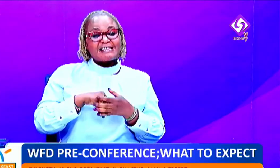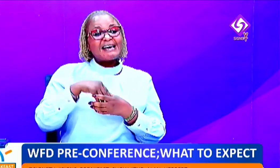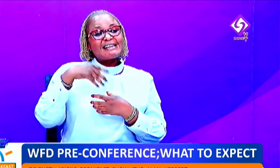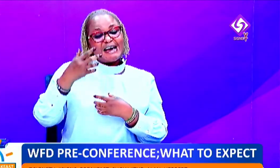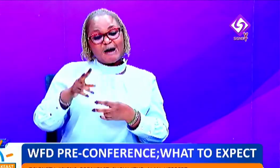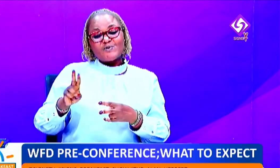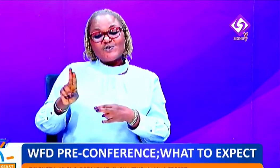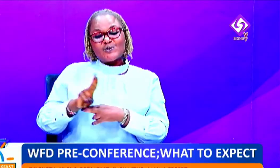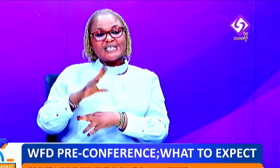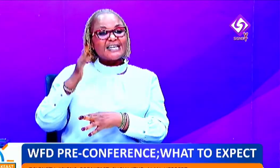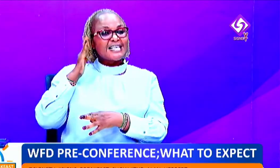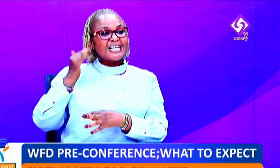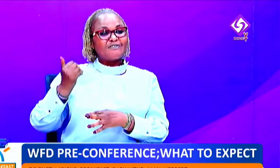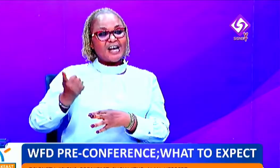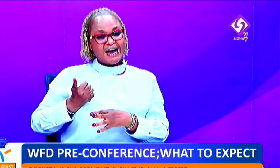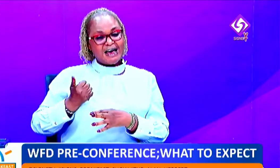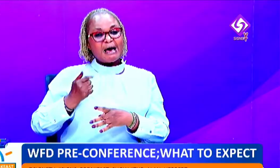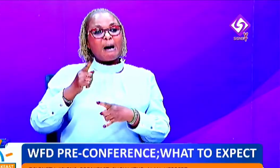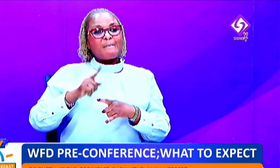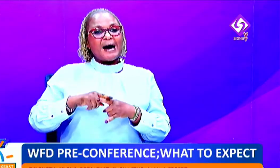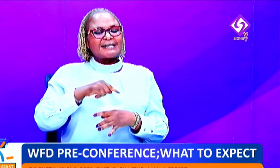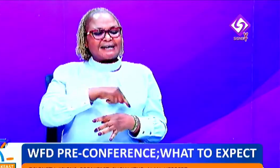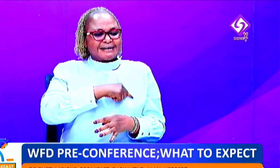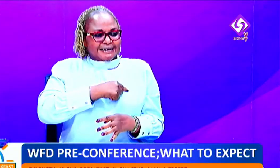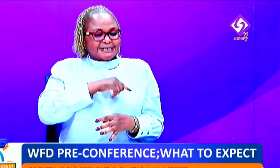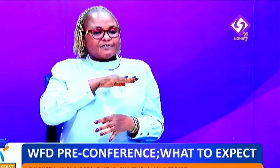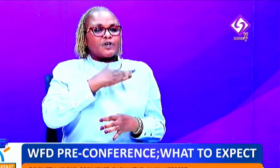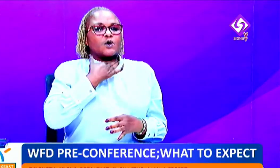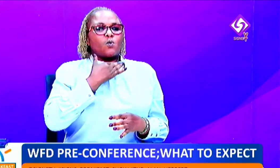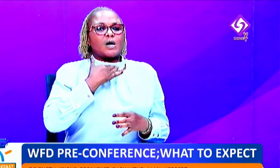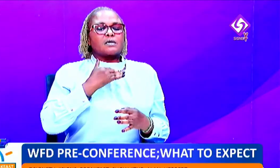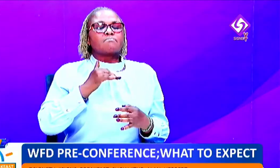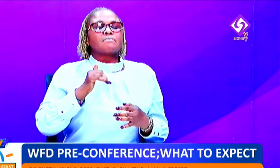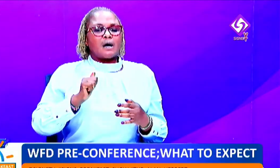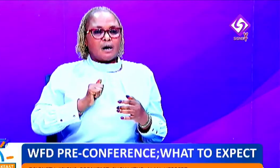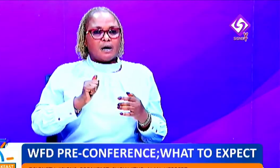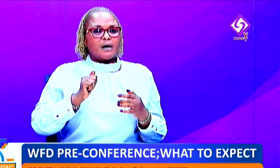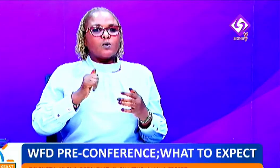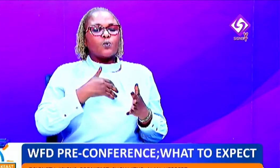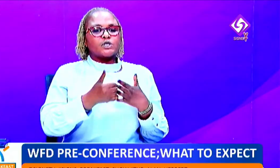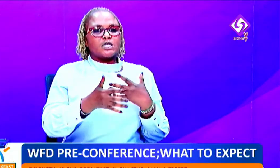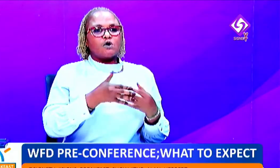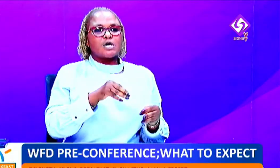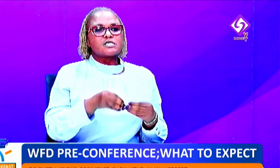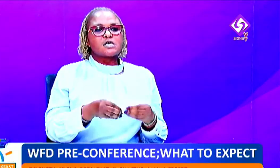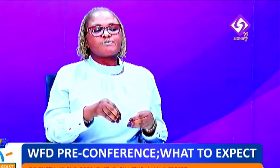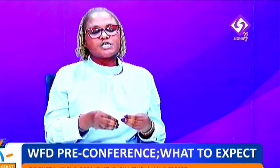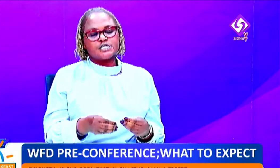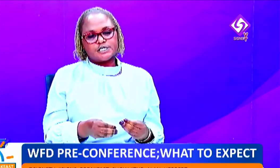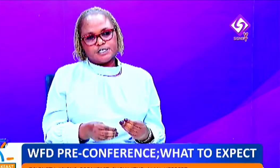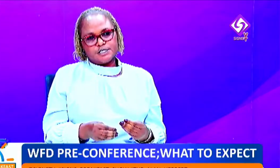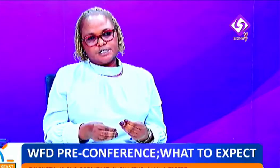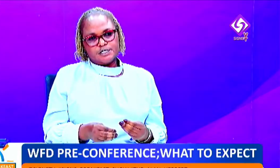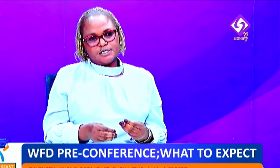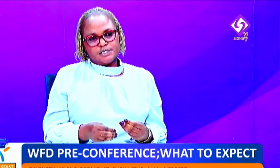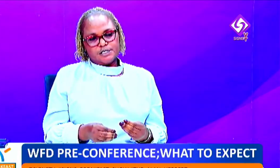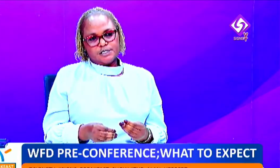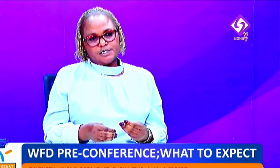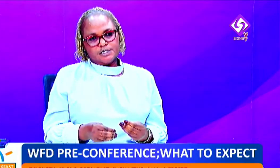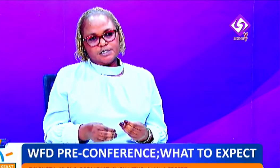may be curious about, I want a woman who has no disability. So we find that this